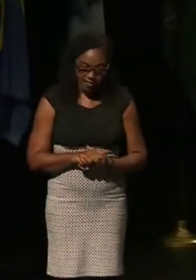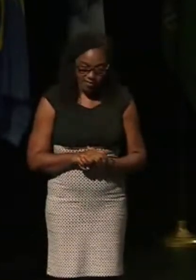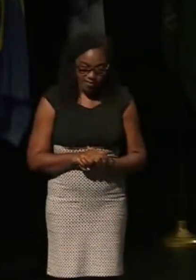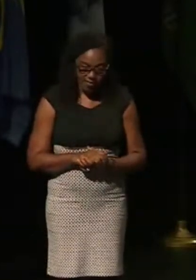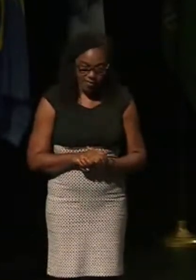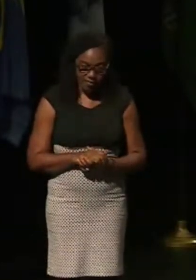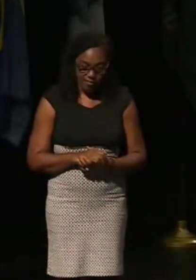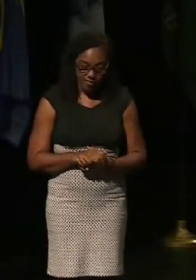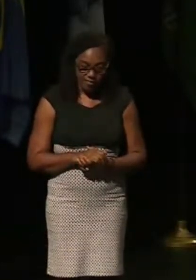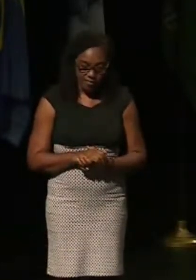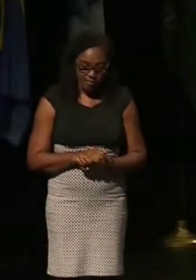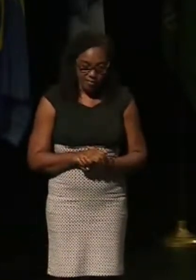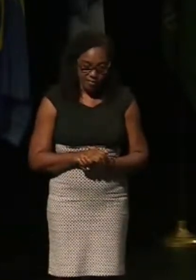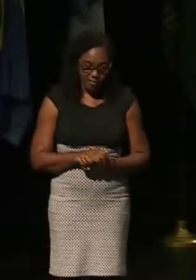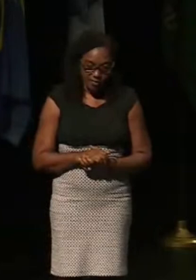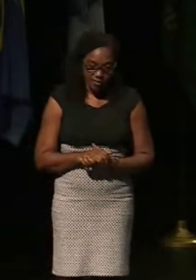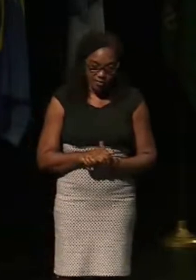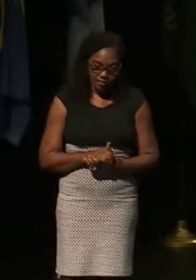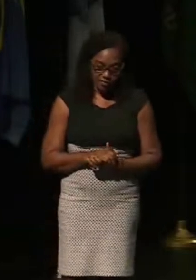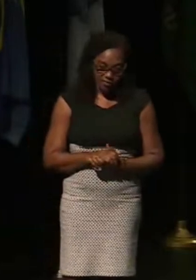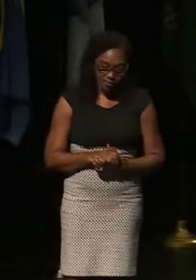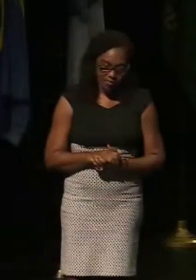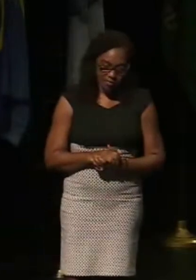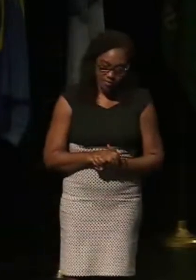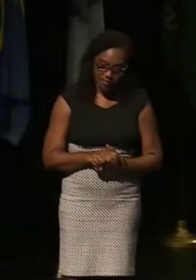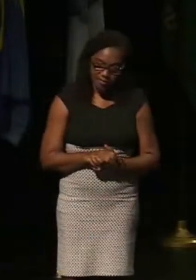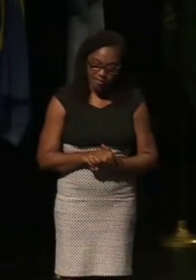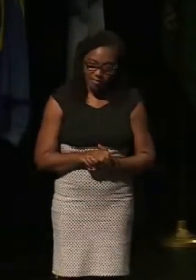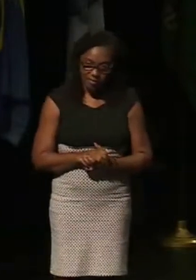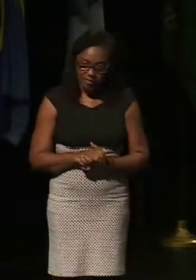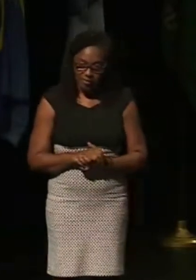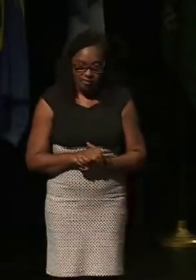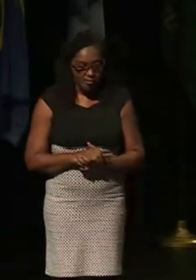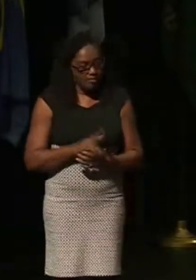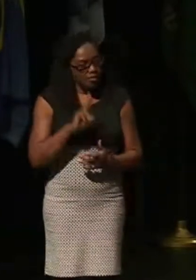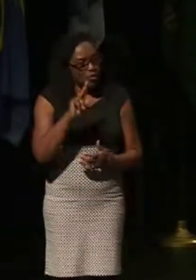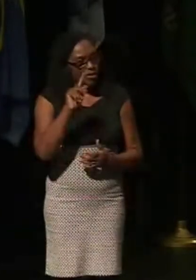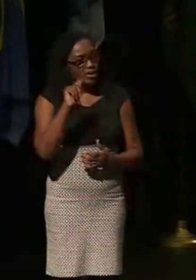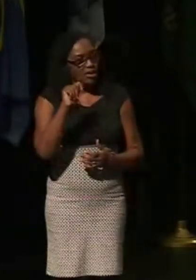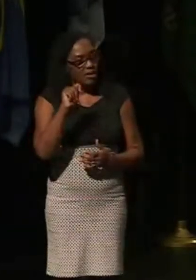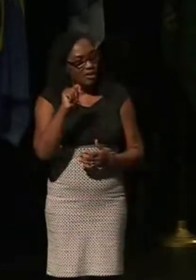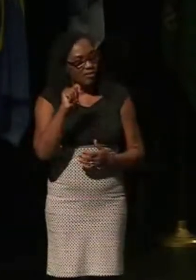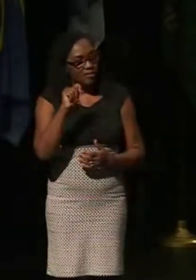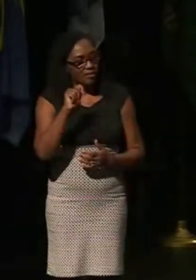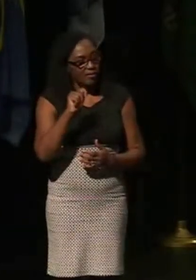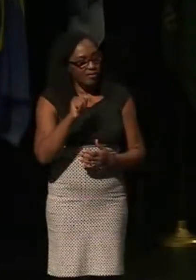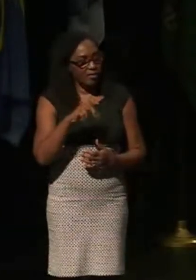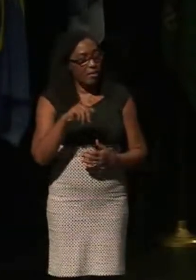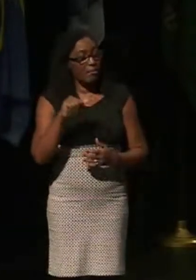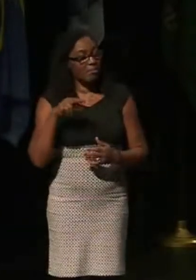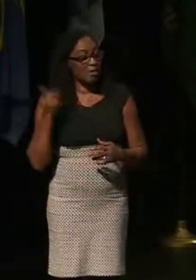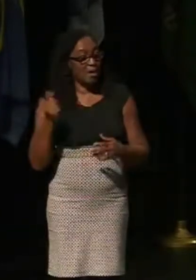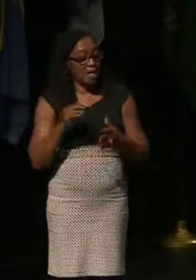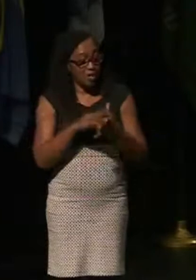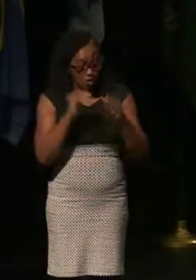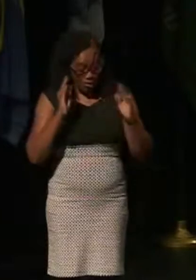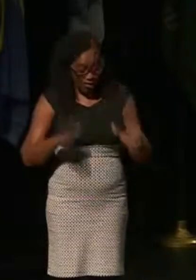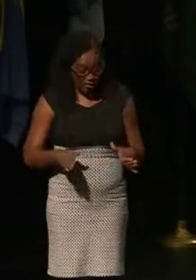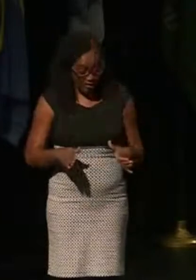categories. And to crown it all, UTT APA students was accepted to Yale